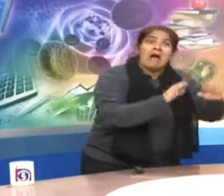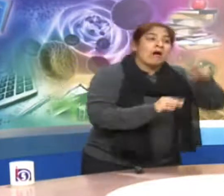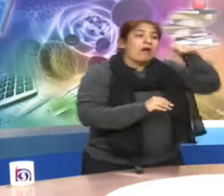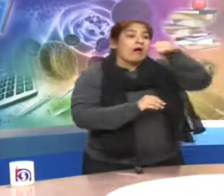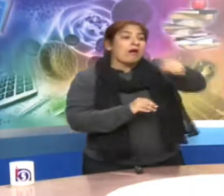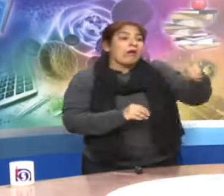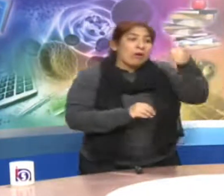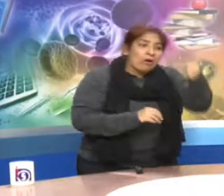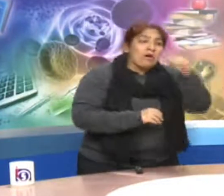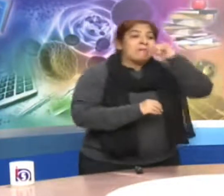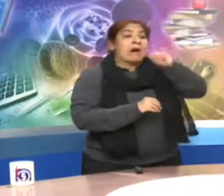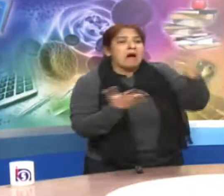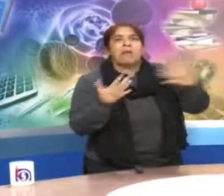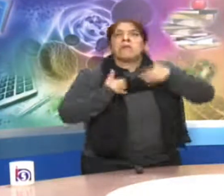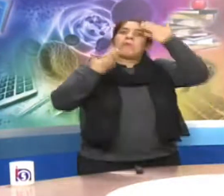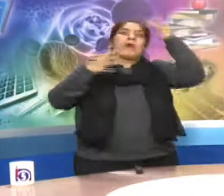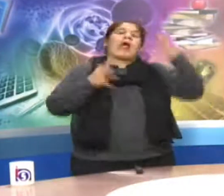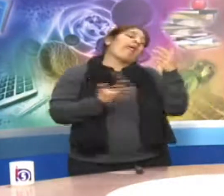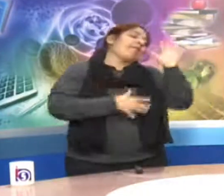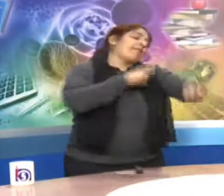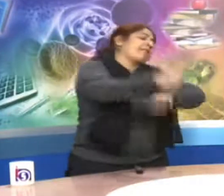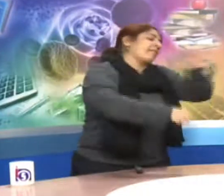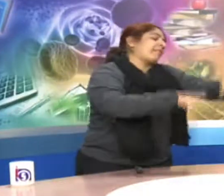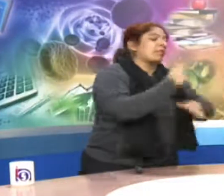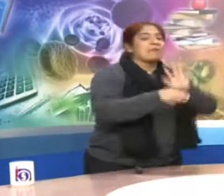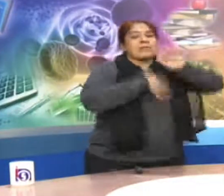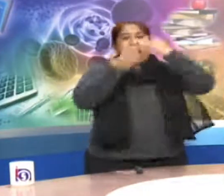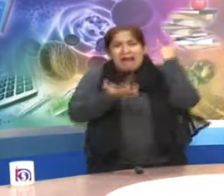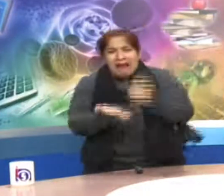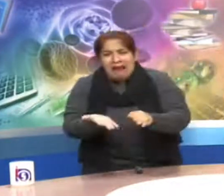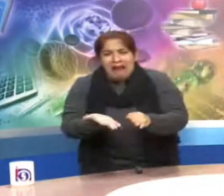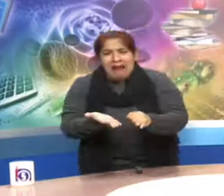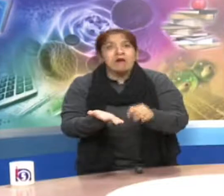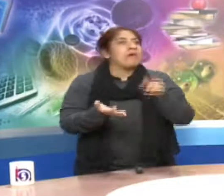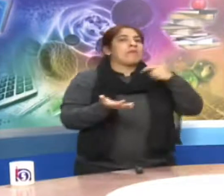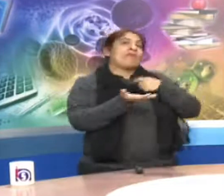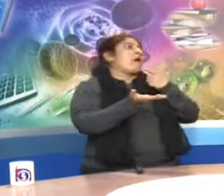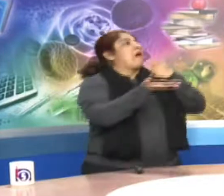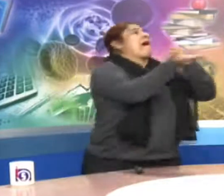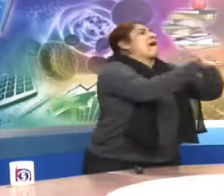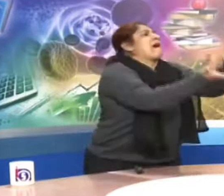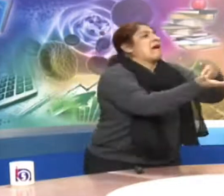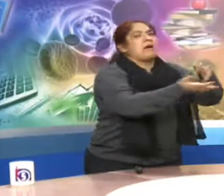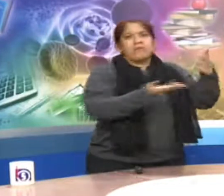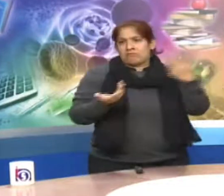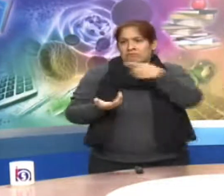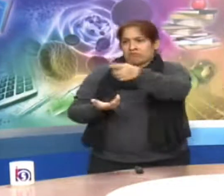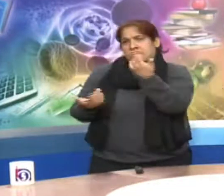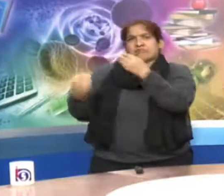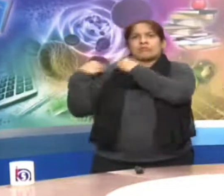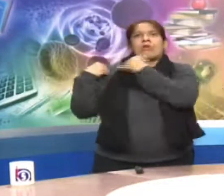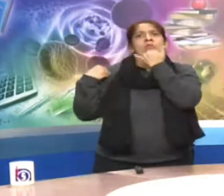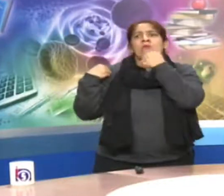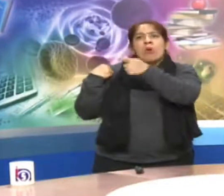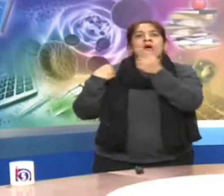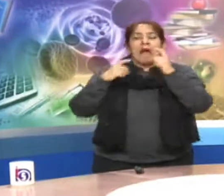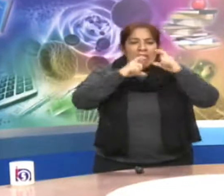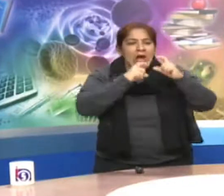of consumers. A lot of consumers don't know about the good and the bad. They keep buying the products and we later complain.